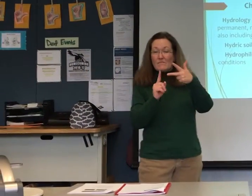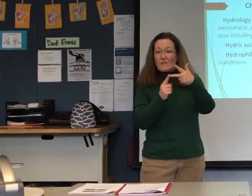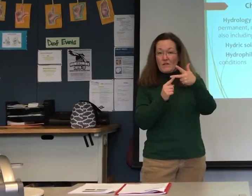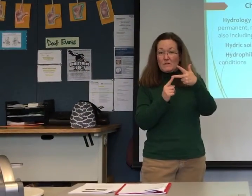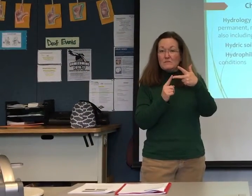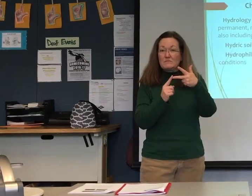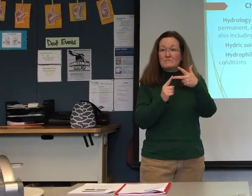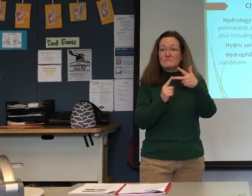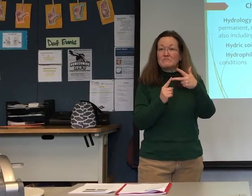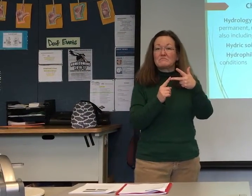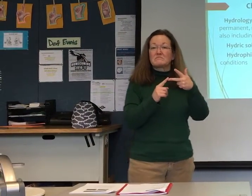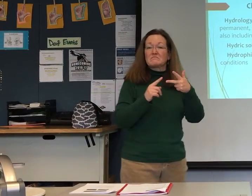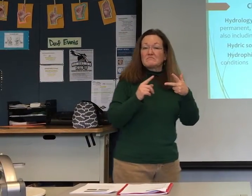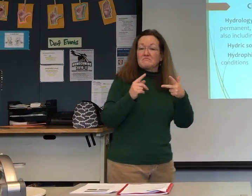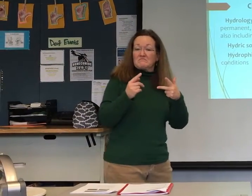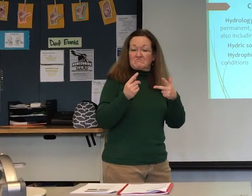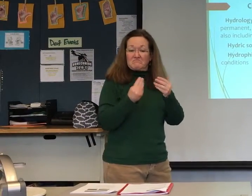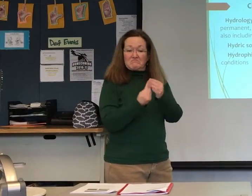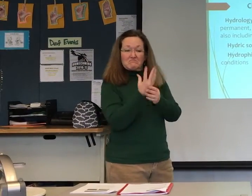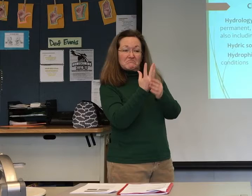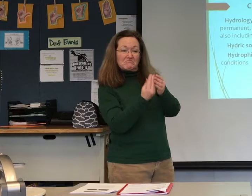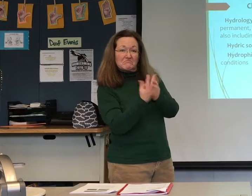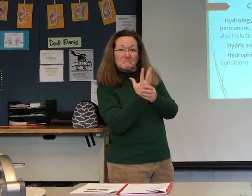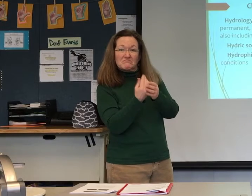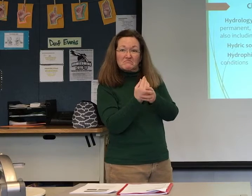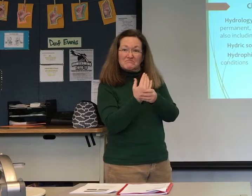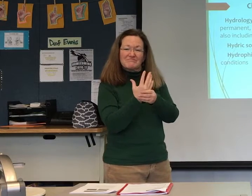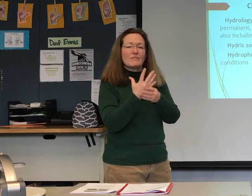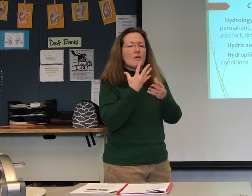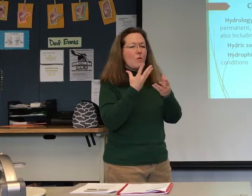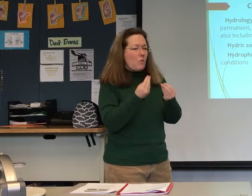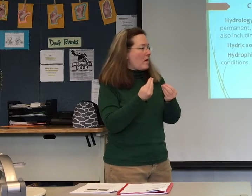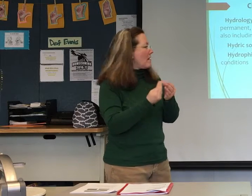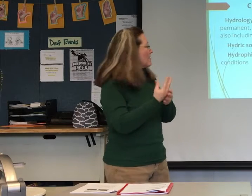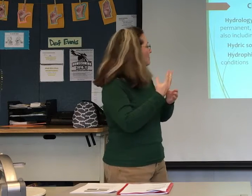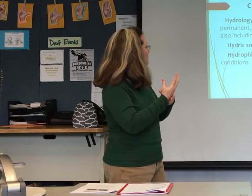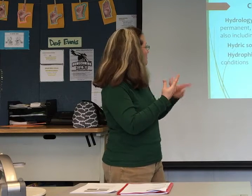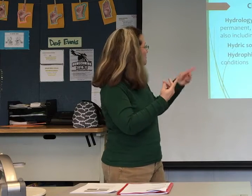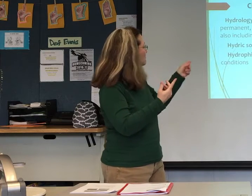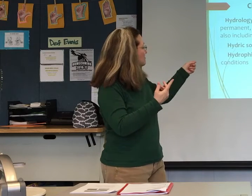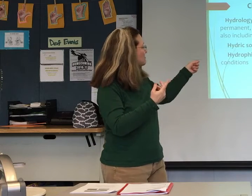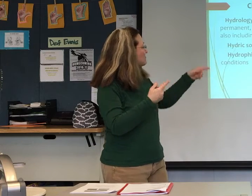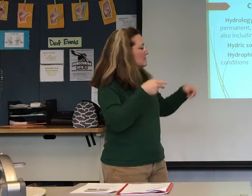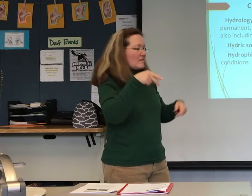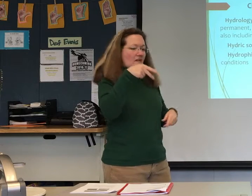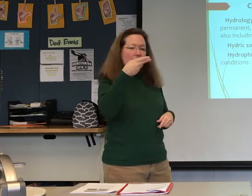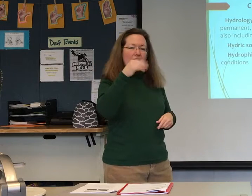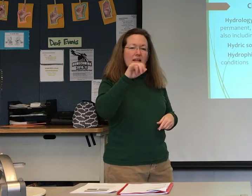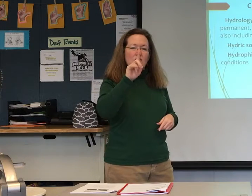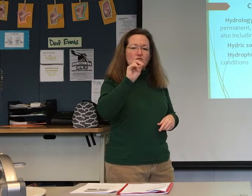are the plants. Plants that occur in wetlands tend to be adapted